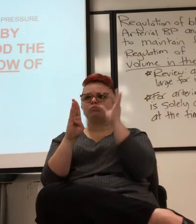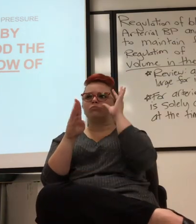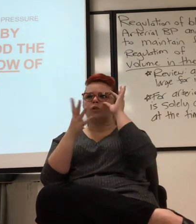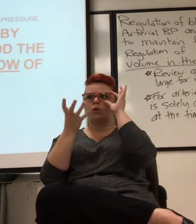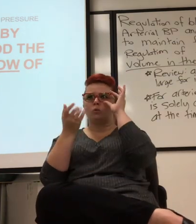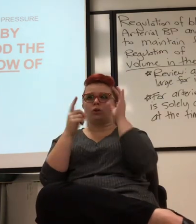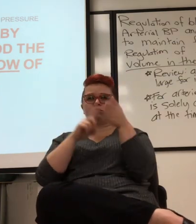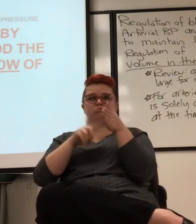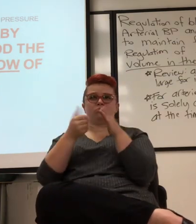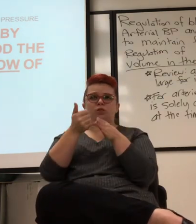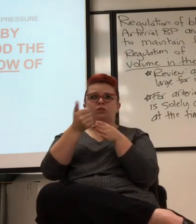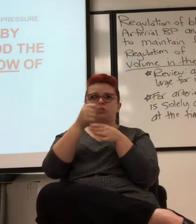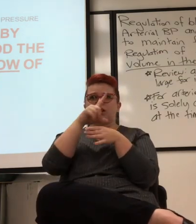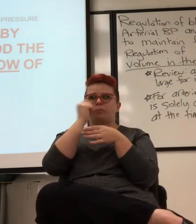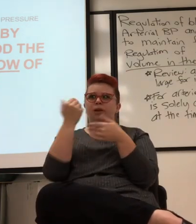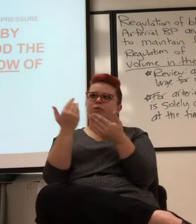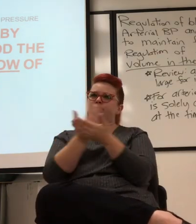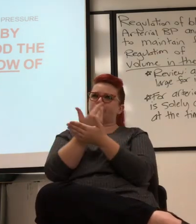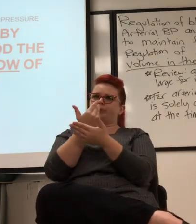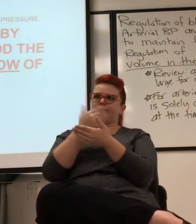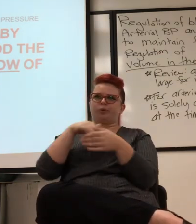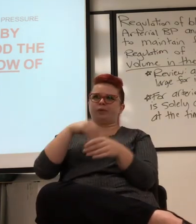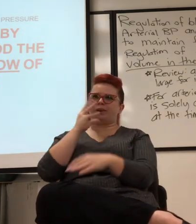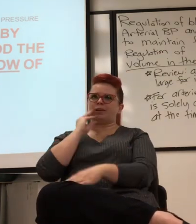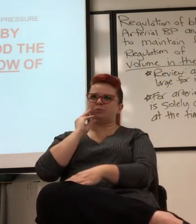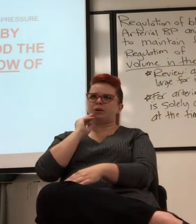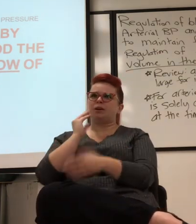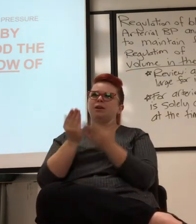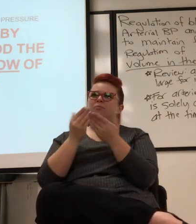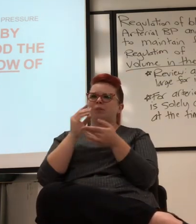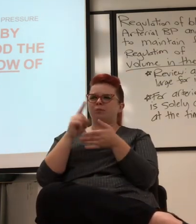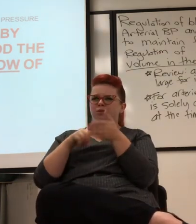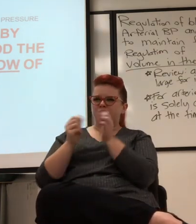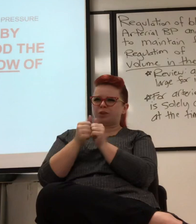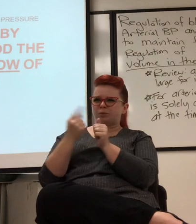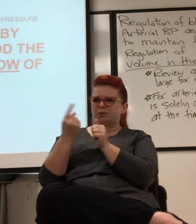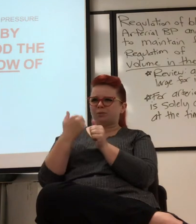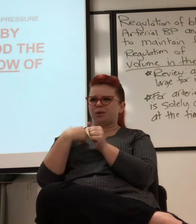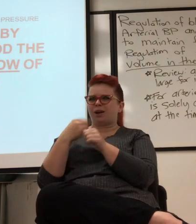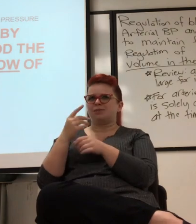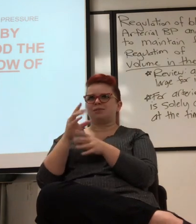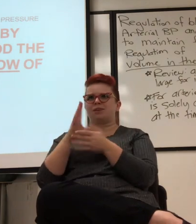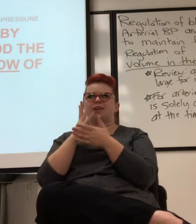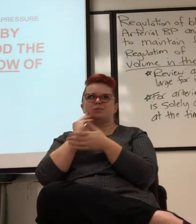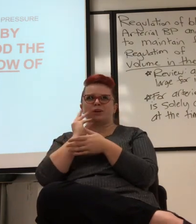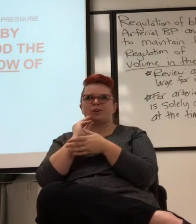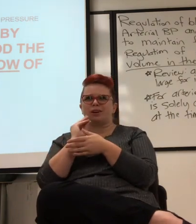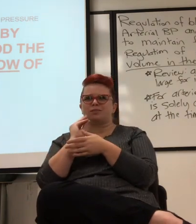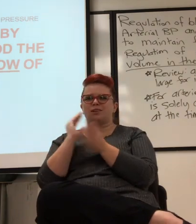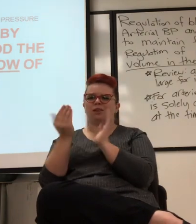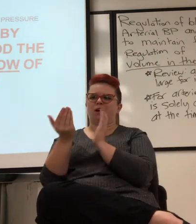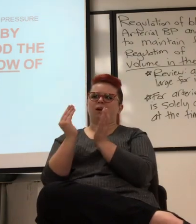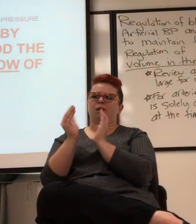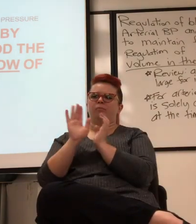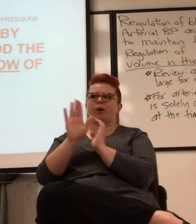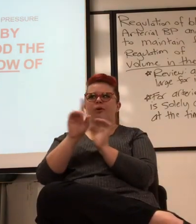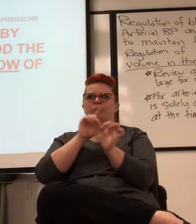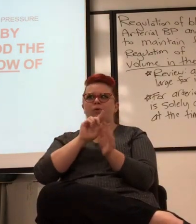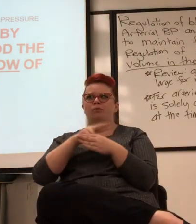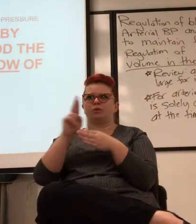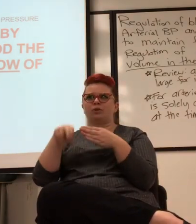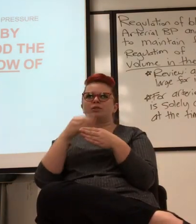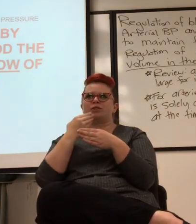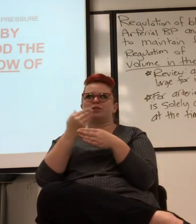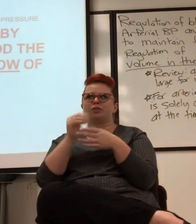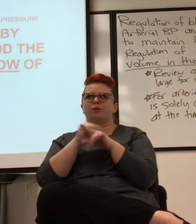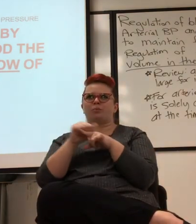kind of check yourself because you're new, you haven't done it before, check against someone who has experience doing it. That's good practice for